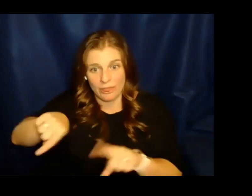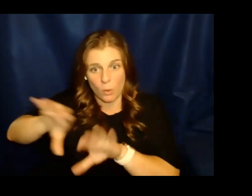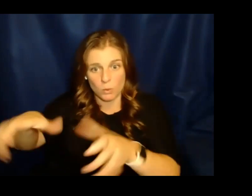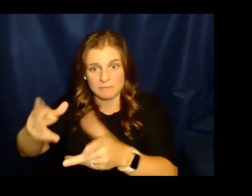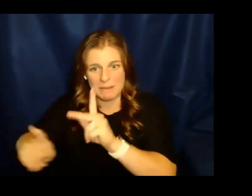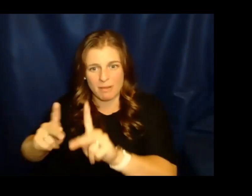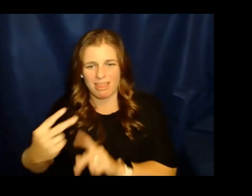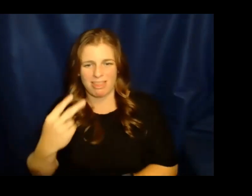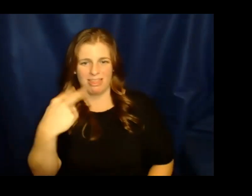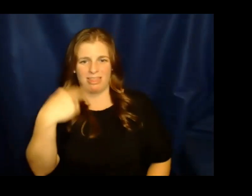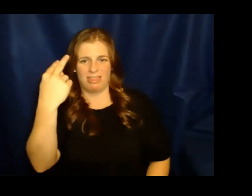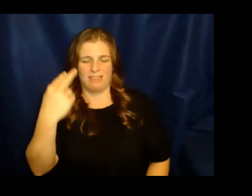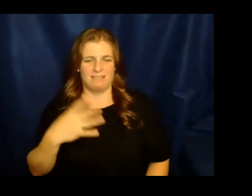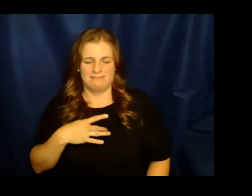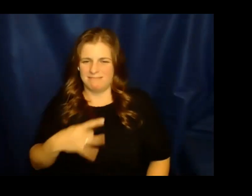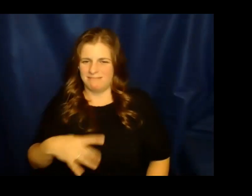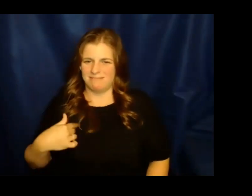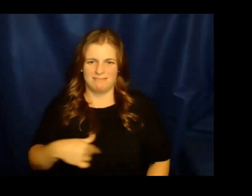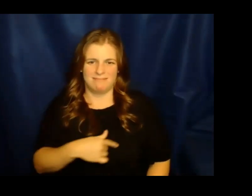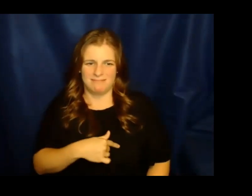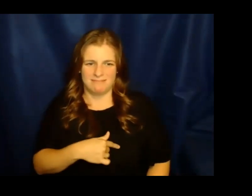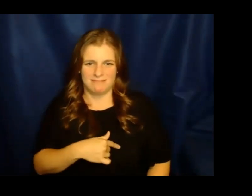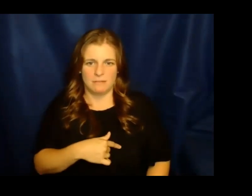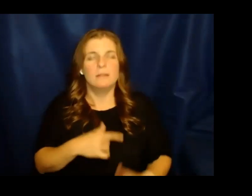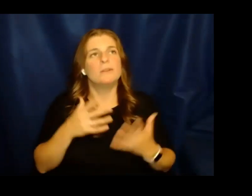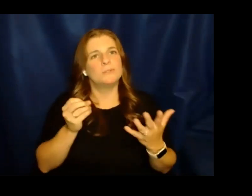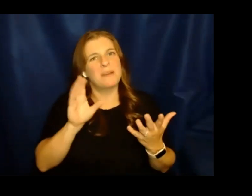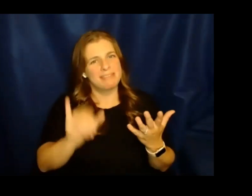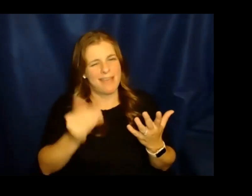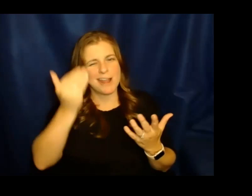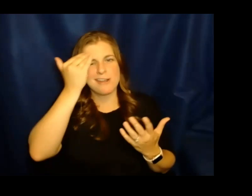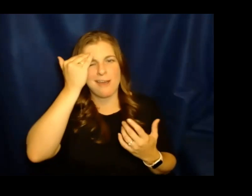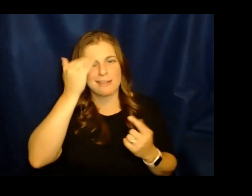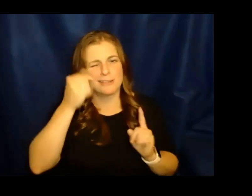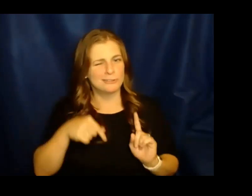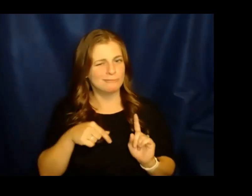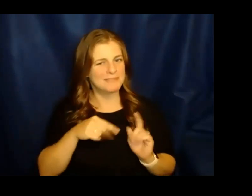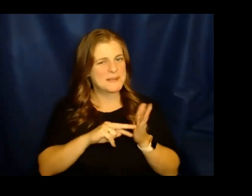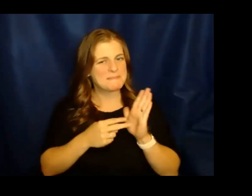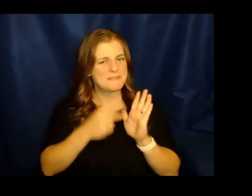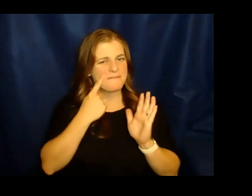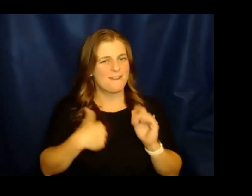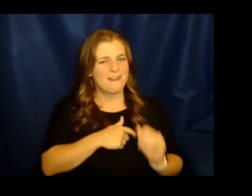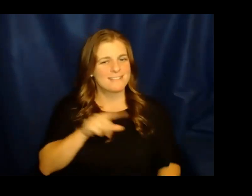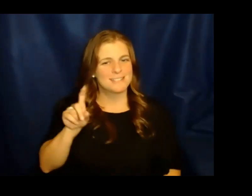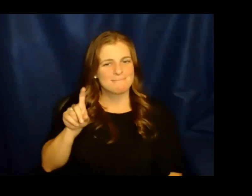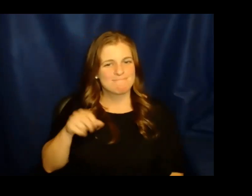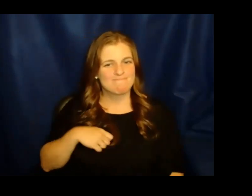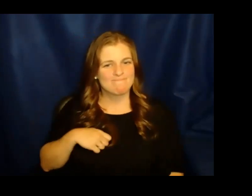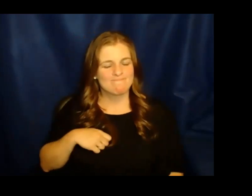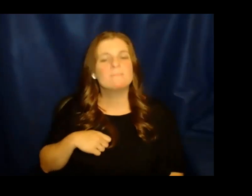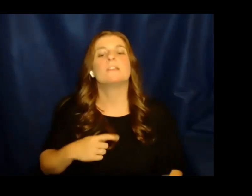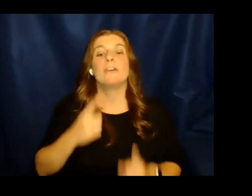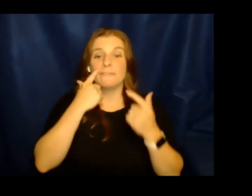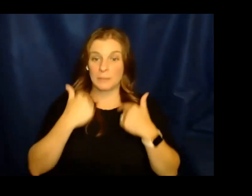flesh. And with the knowledge of that, what does that mean for us? Well, to me, what I've realized